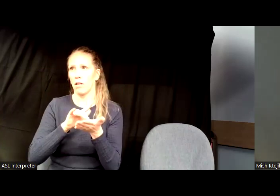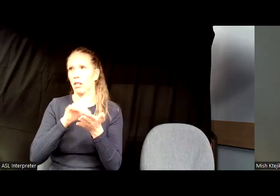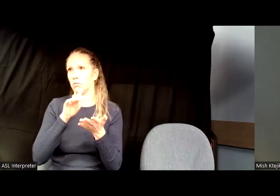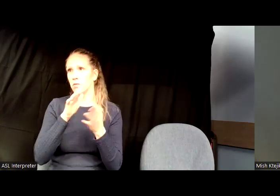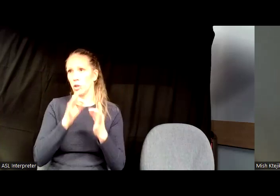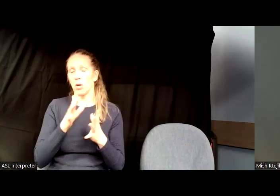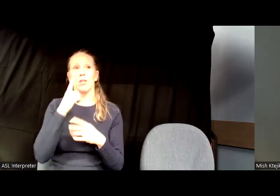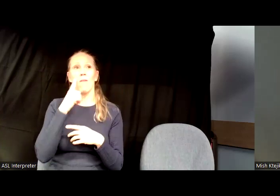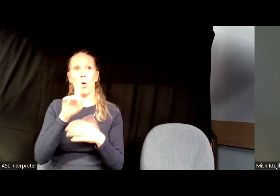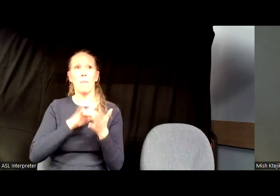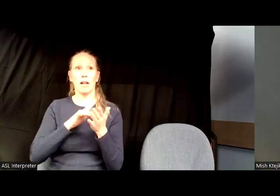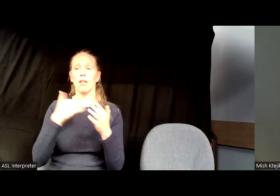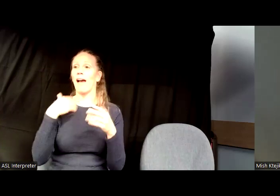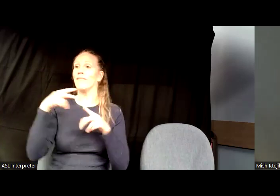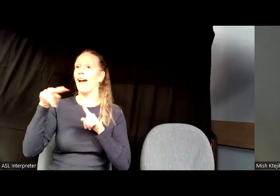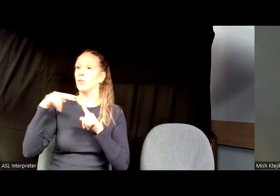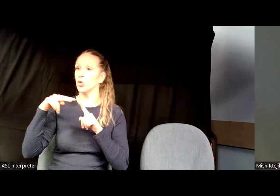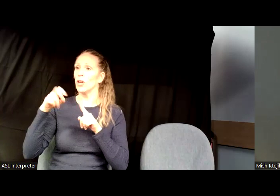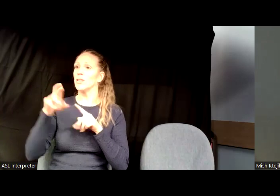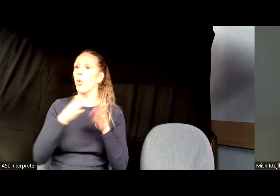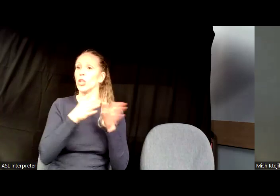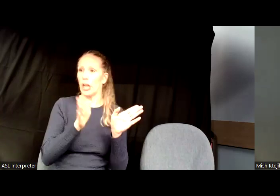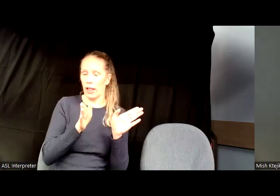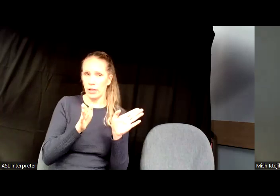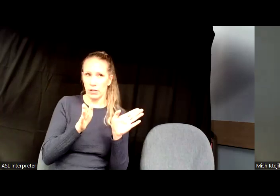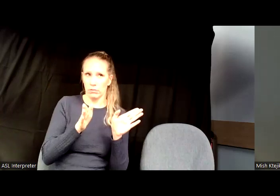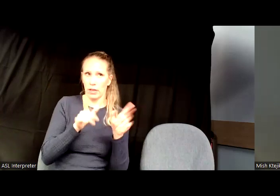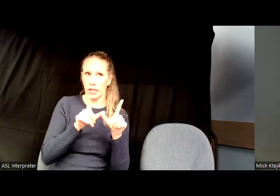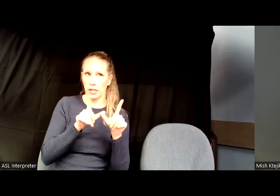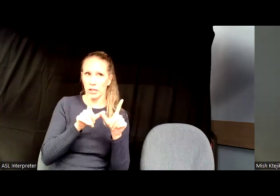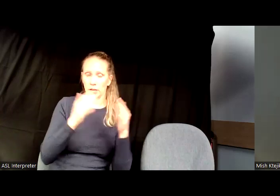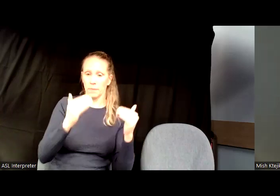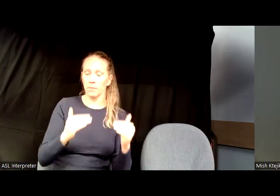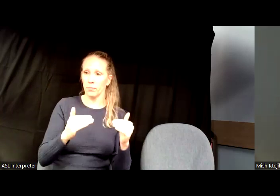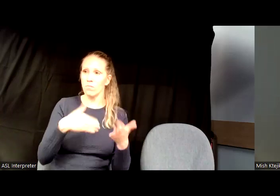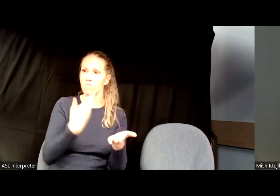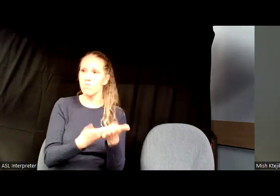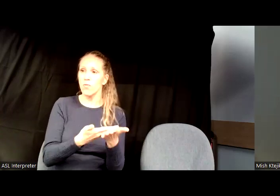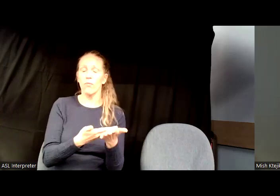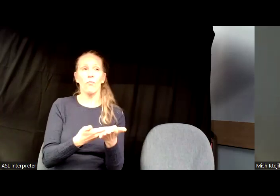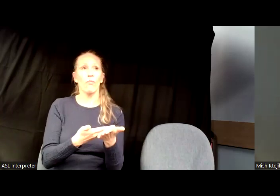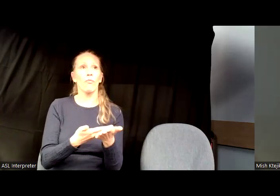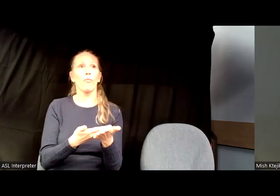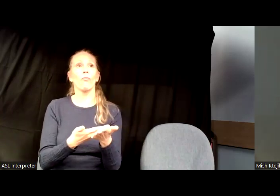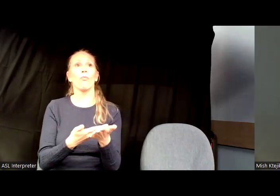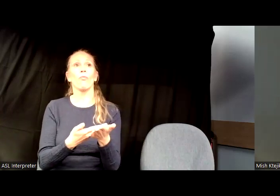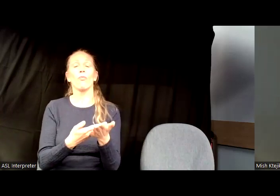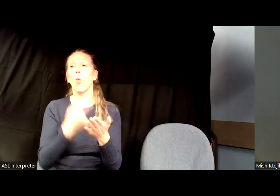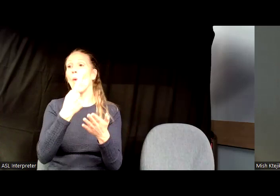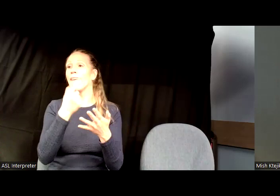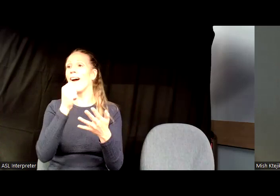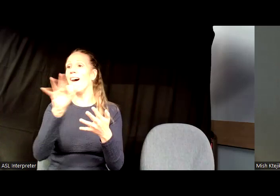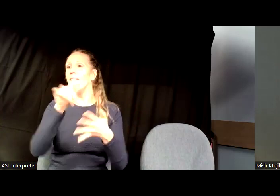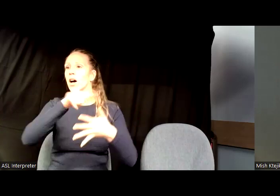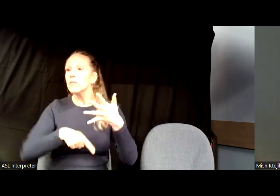to be a medical, you have to hold a supervisory or generalist license and show proof of one of the